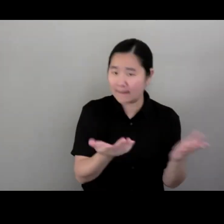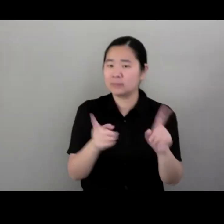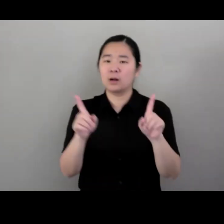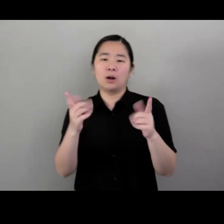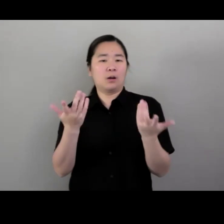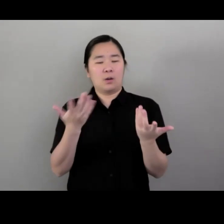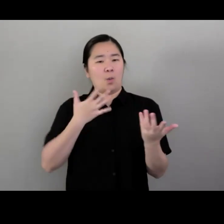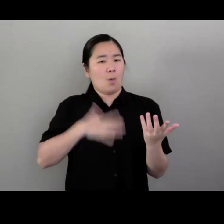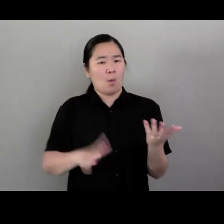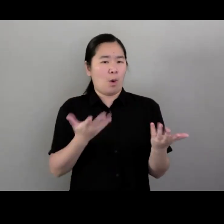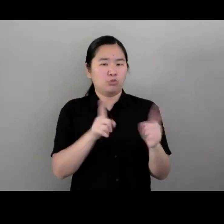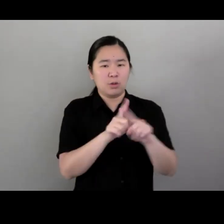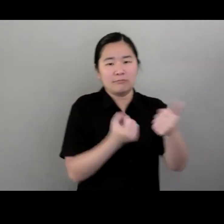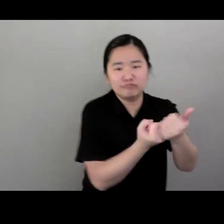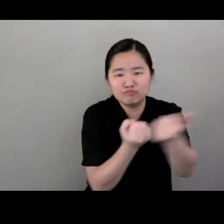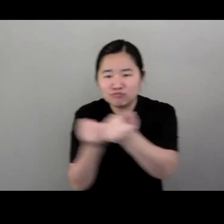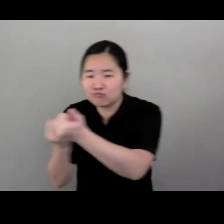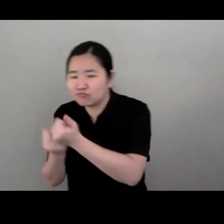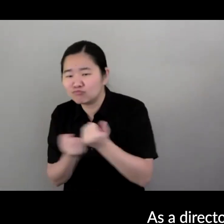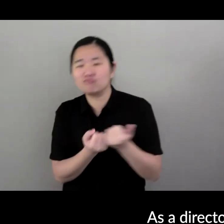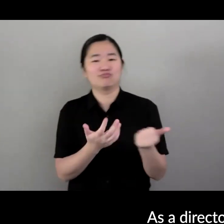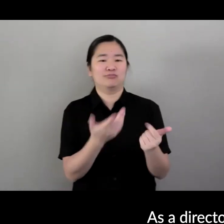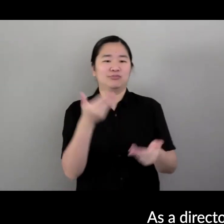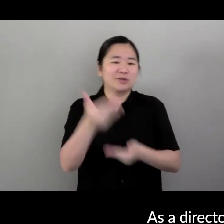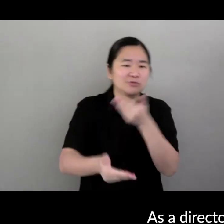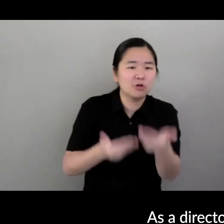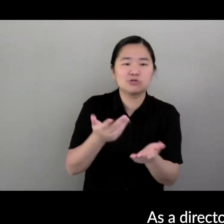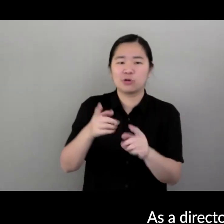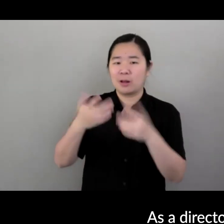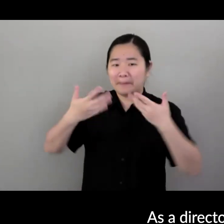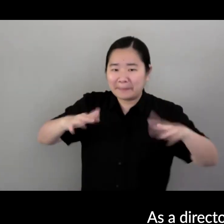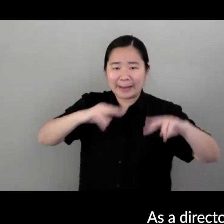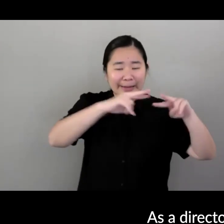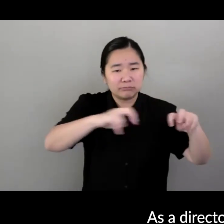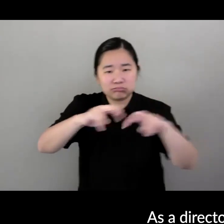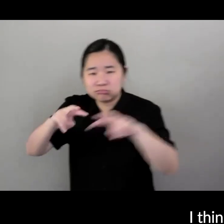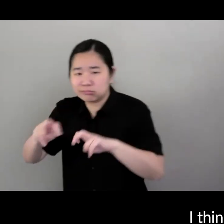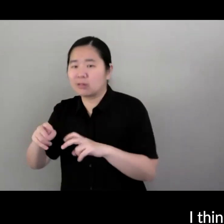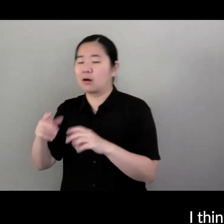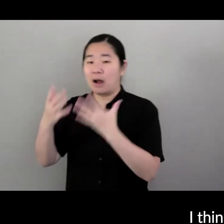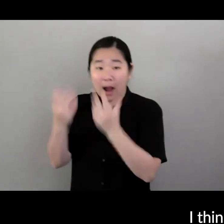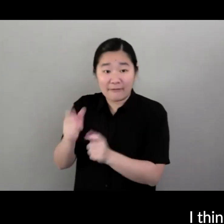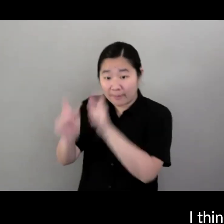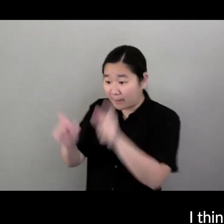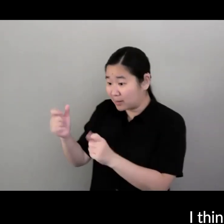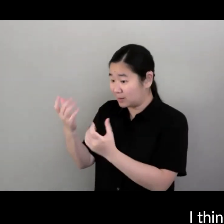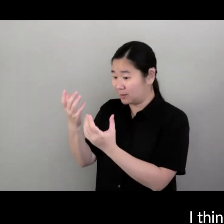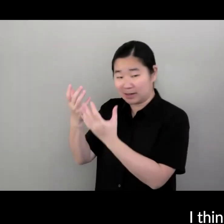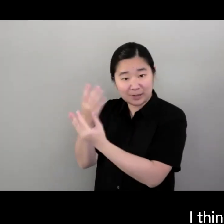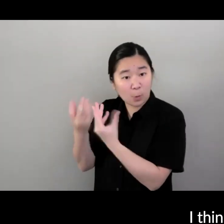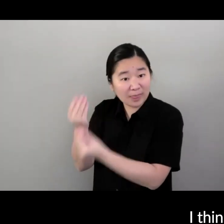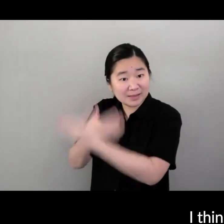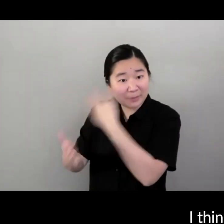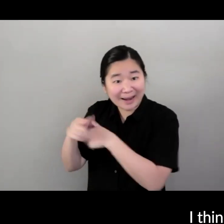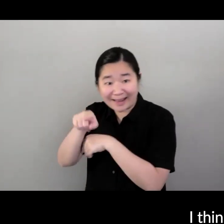disability inclusion. At SD Direct, we manage actually quite a few help desks now, I think 6 or 7, many of